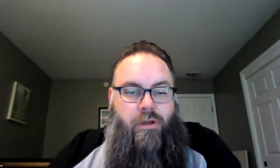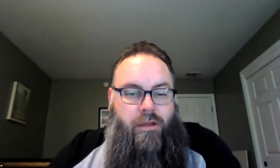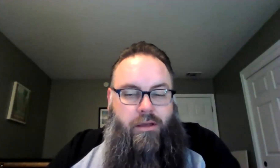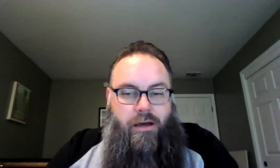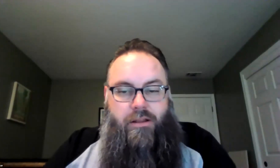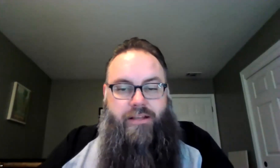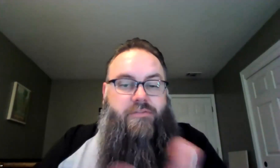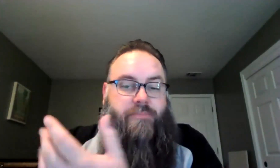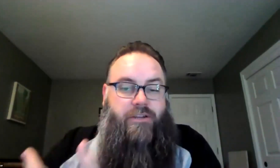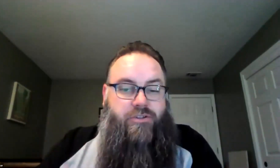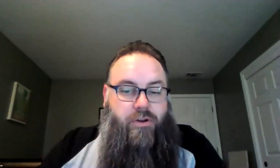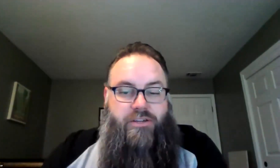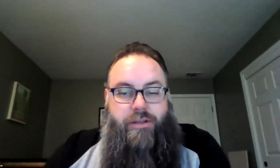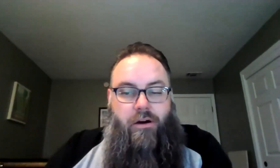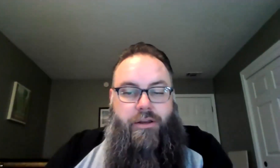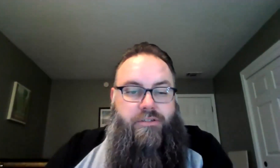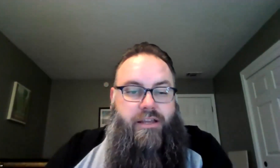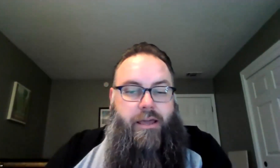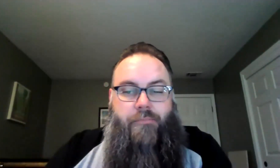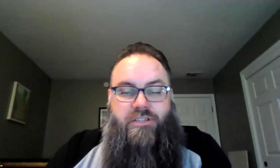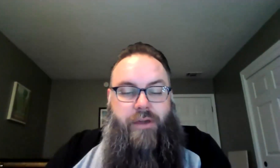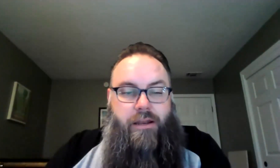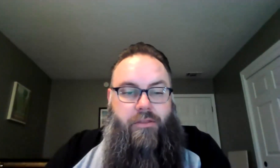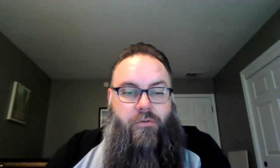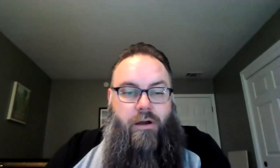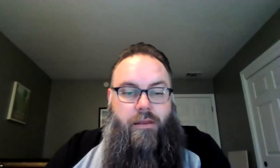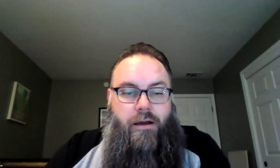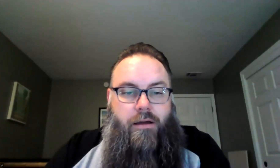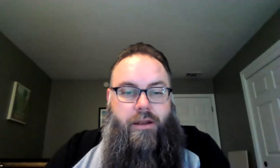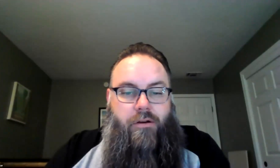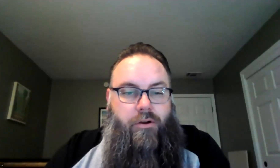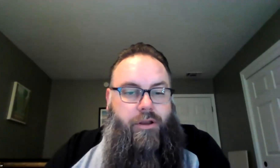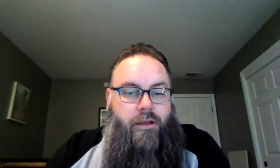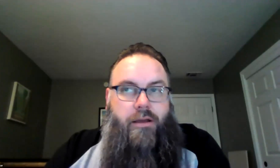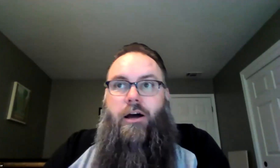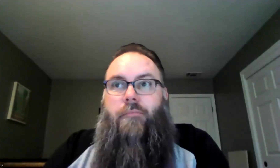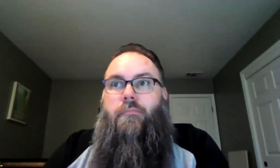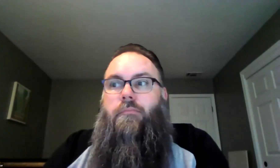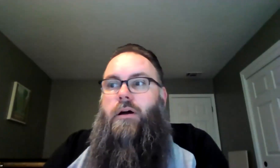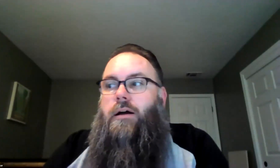some of you, the client services managers that are actually on here today, participated in the one that occurred